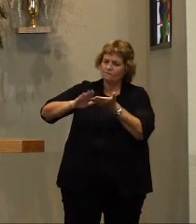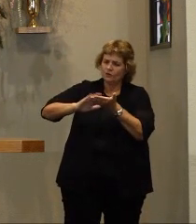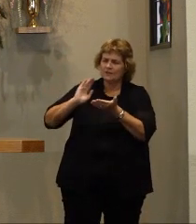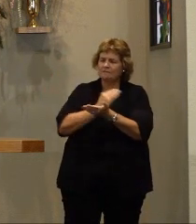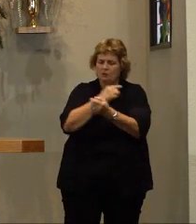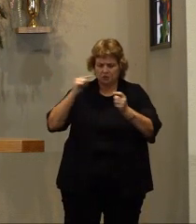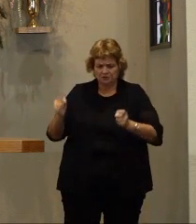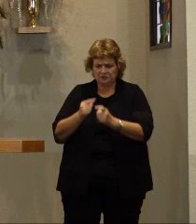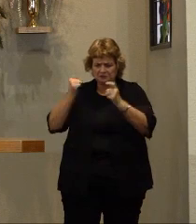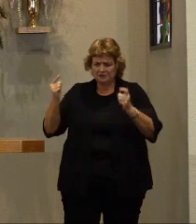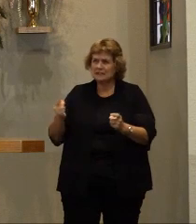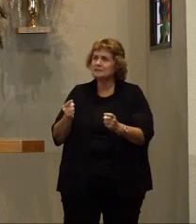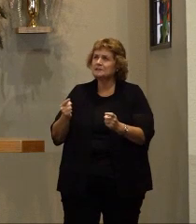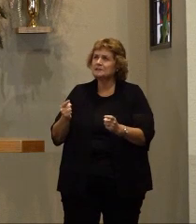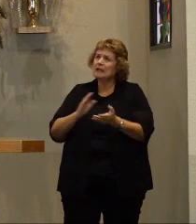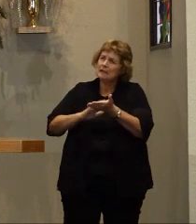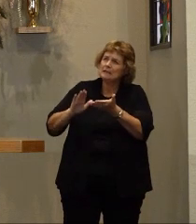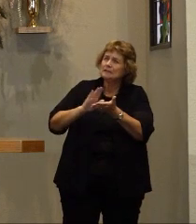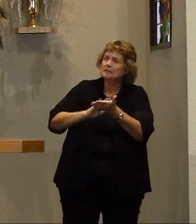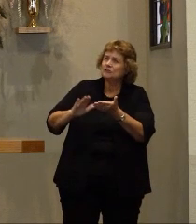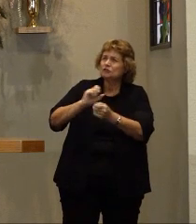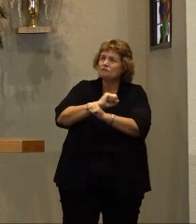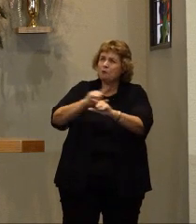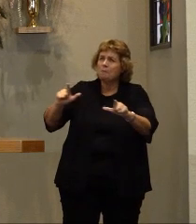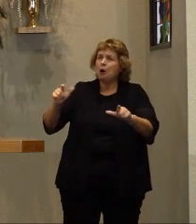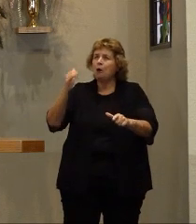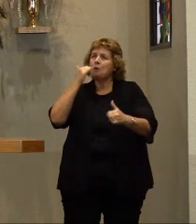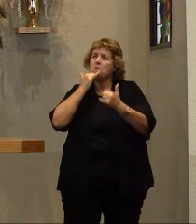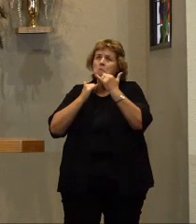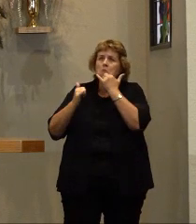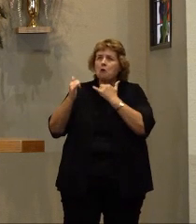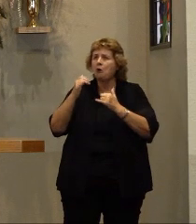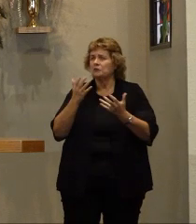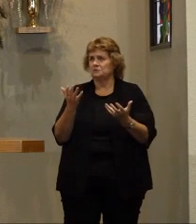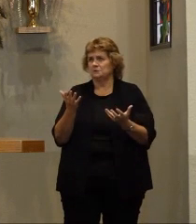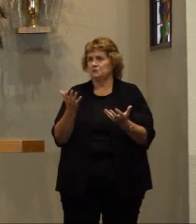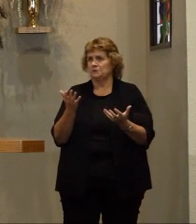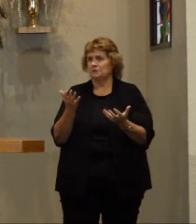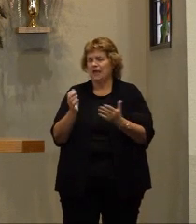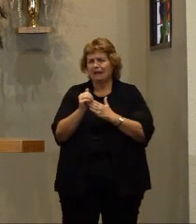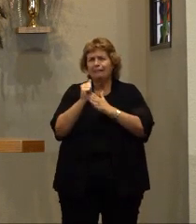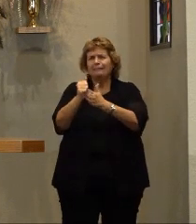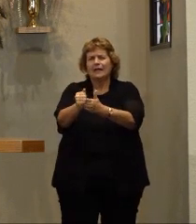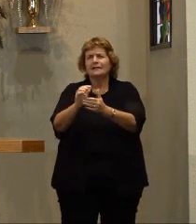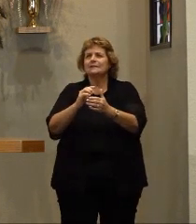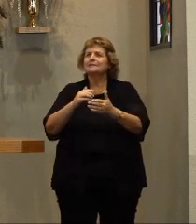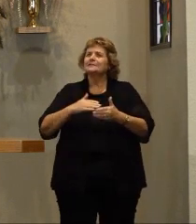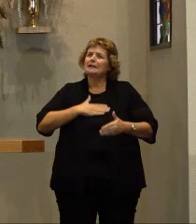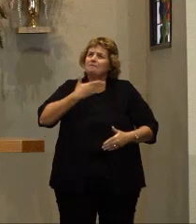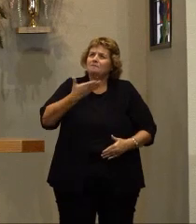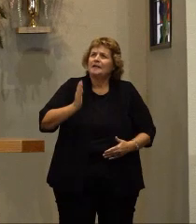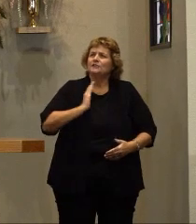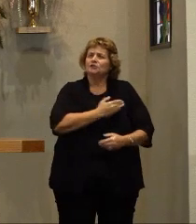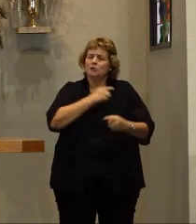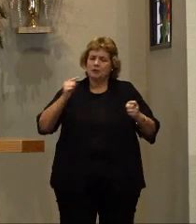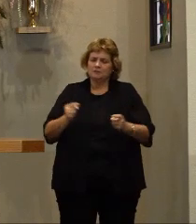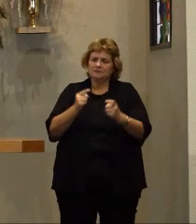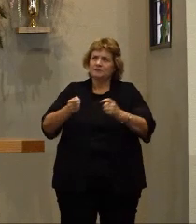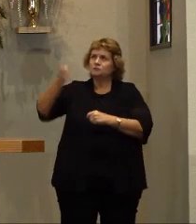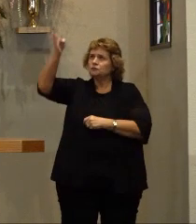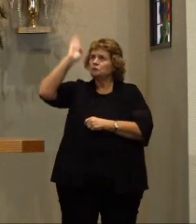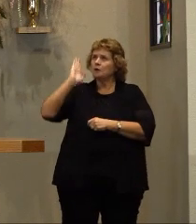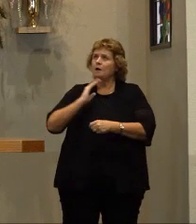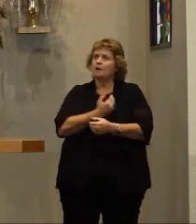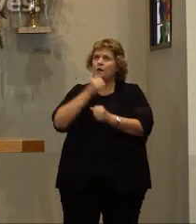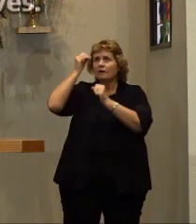us from all unrighteousness. Let us then confess our sins to God our